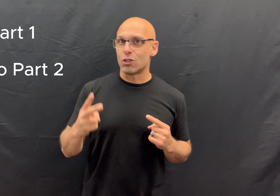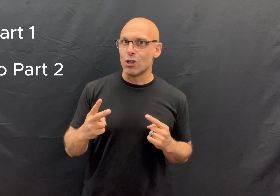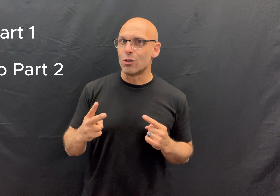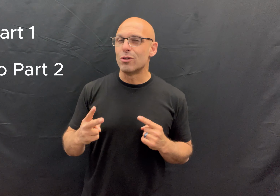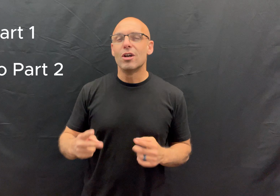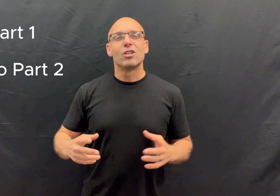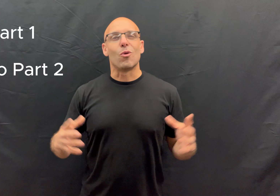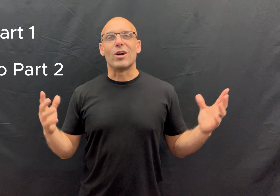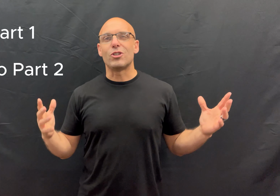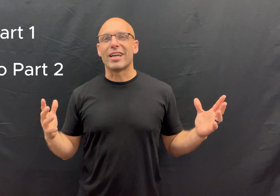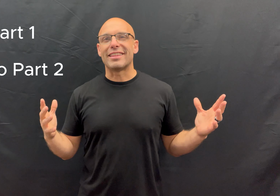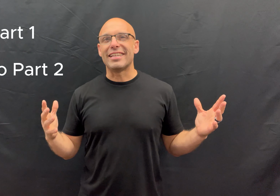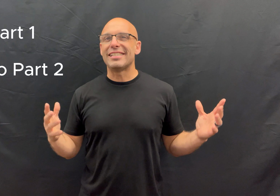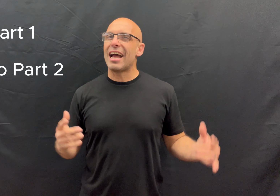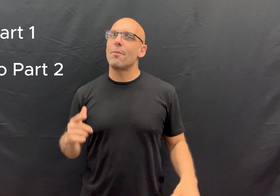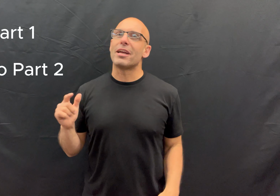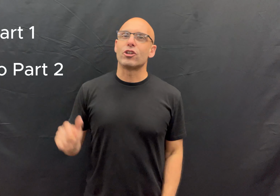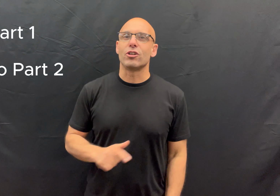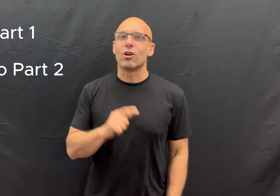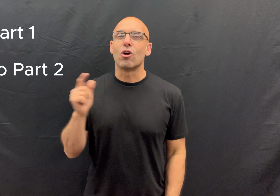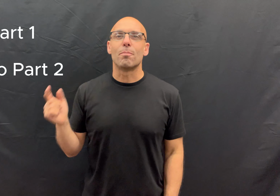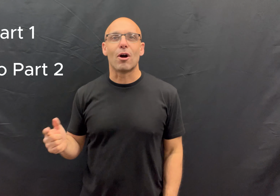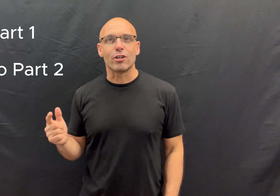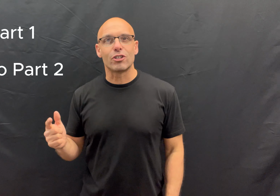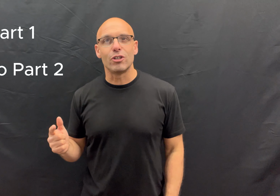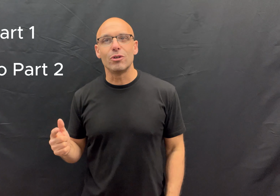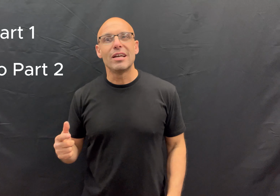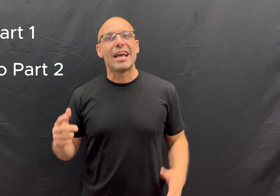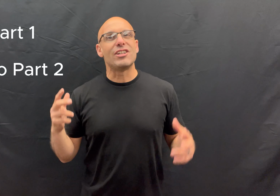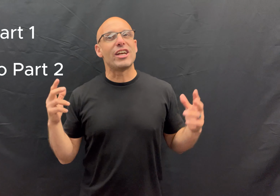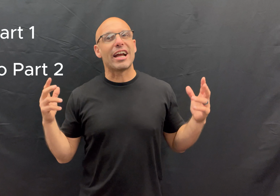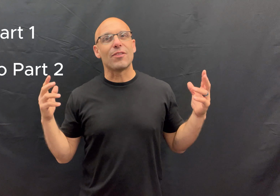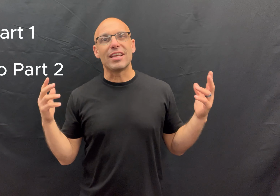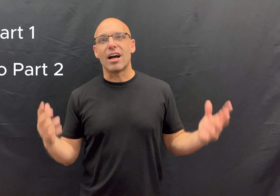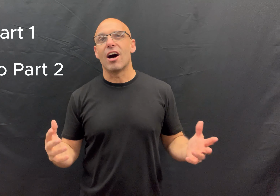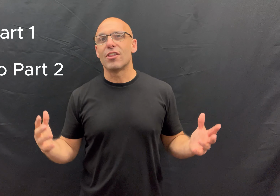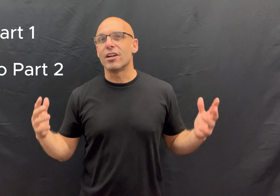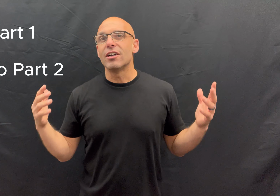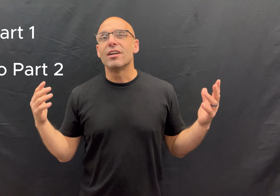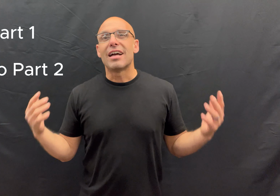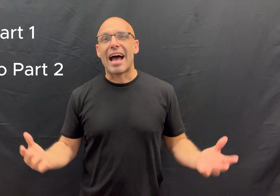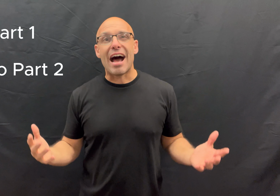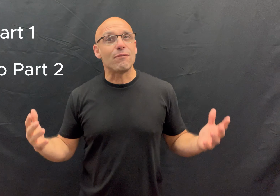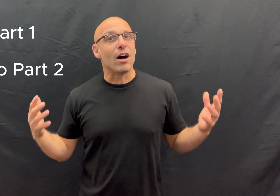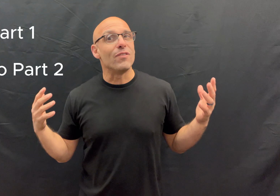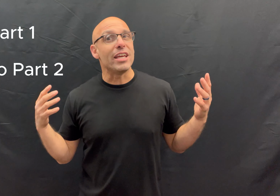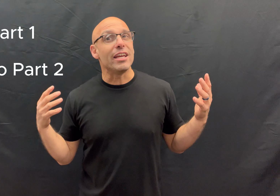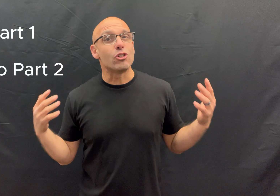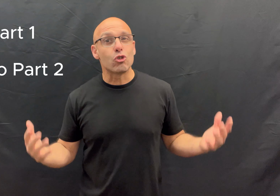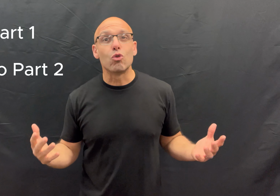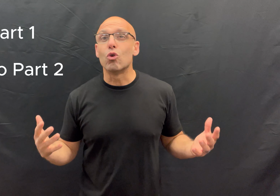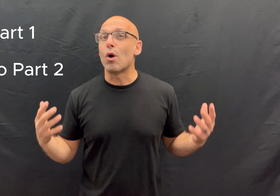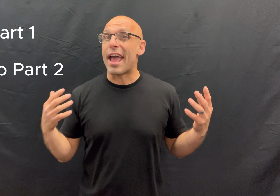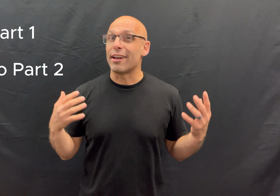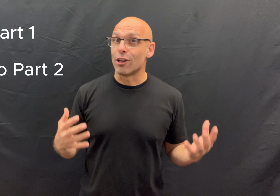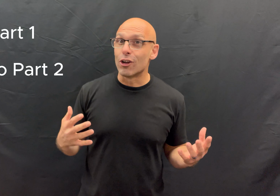2. So once you get these down, make sure you go to part 2 and check out the other half of the school and